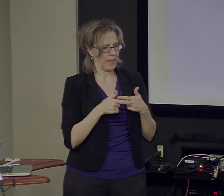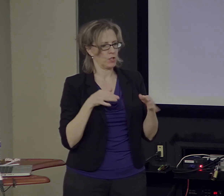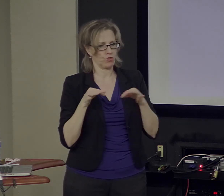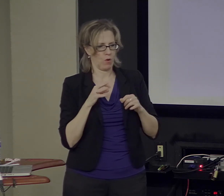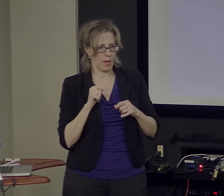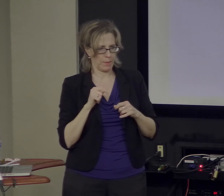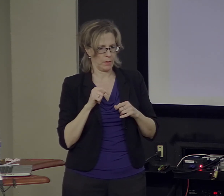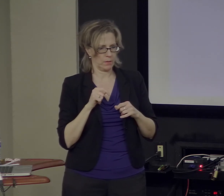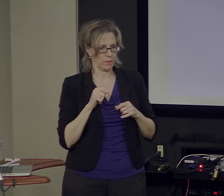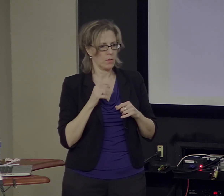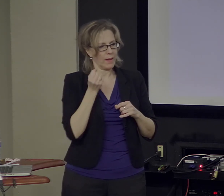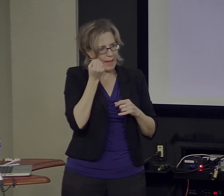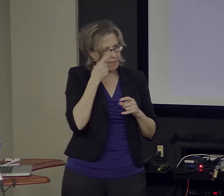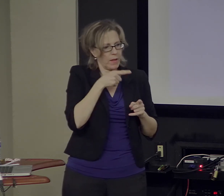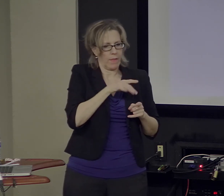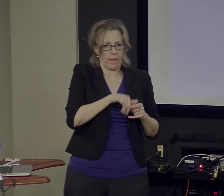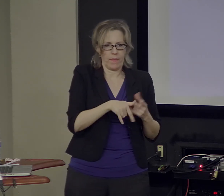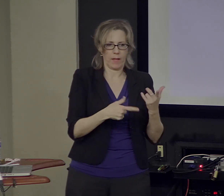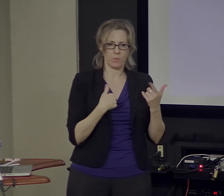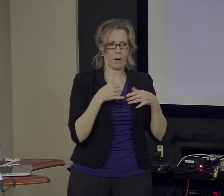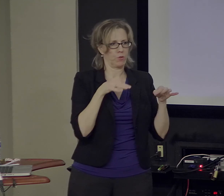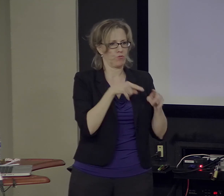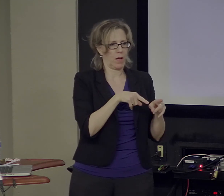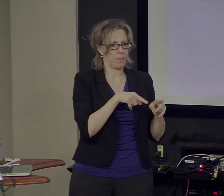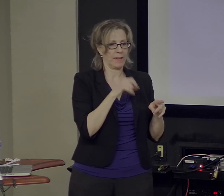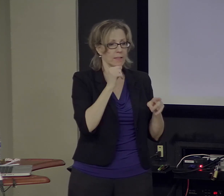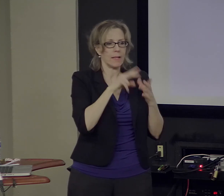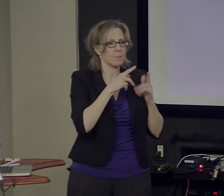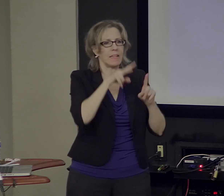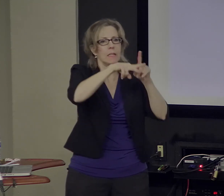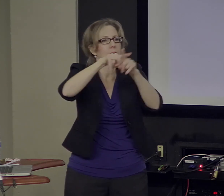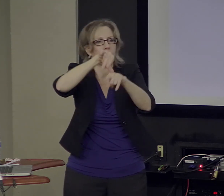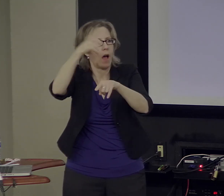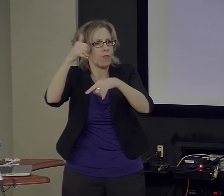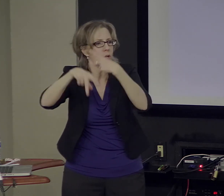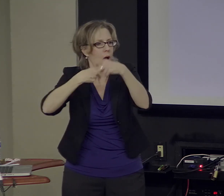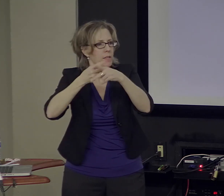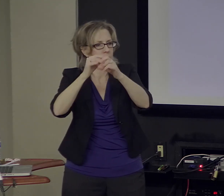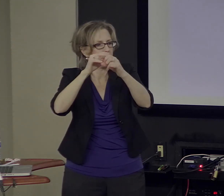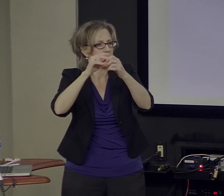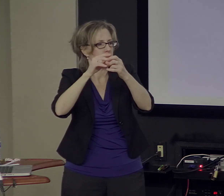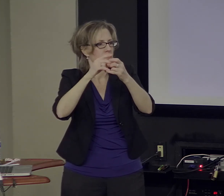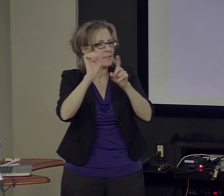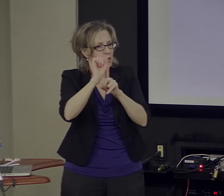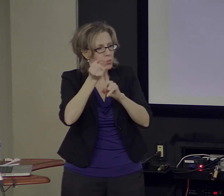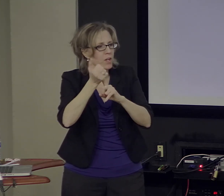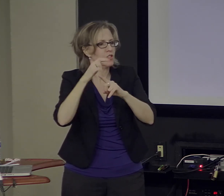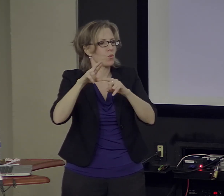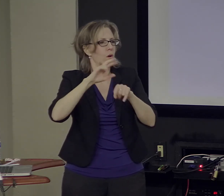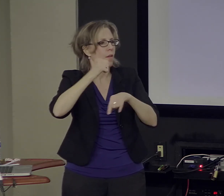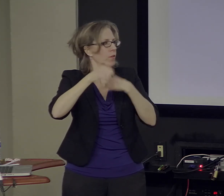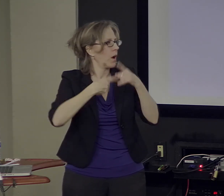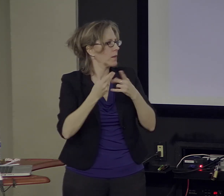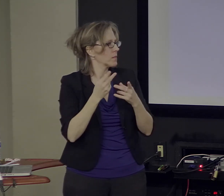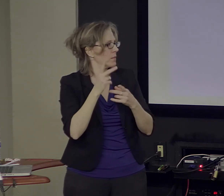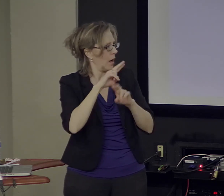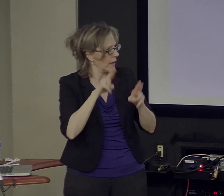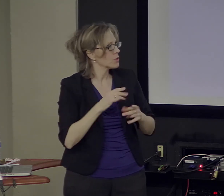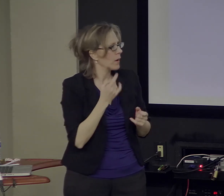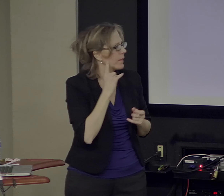create parameters first for how we're describing it, and to understand it, to know that we're not using it in different types